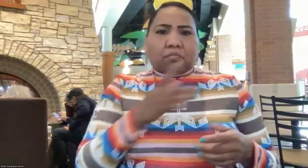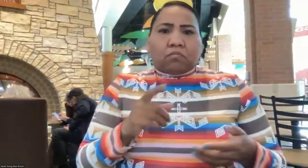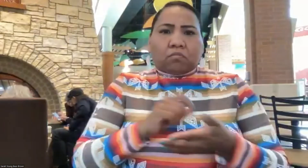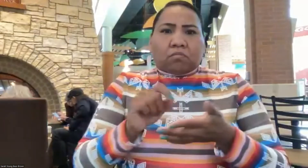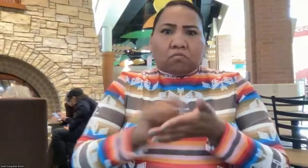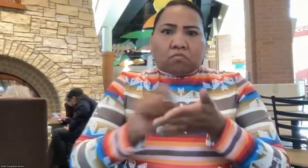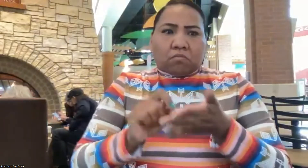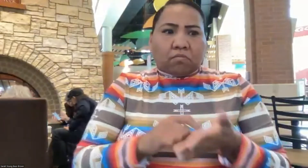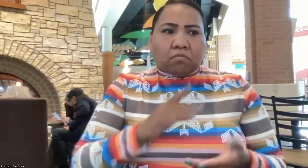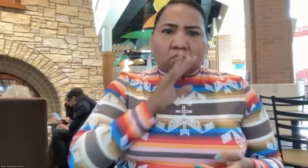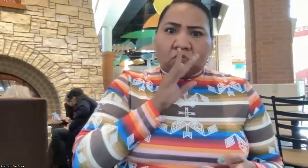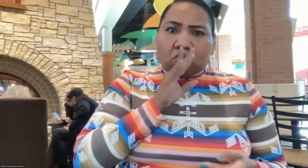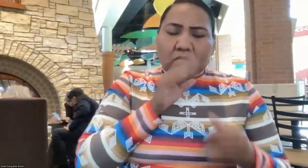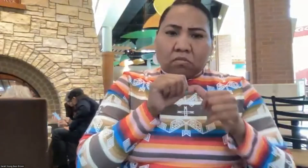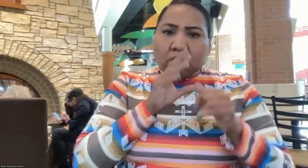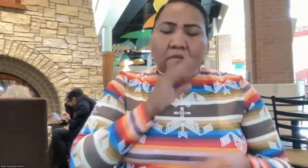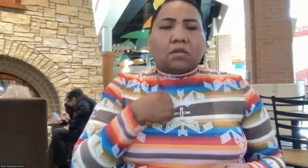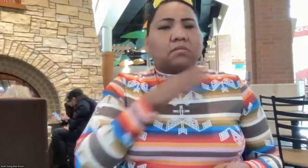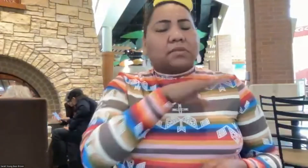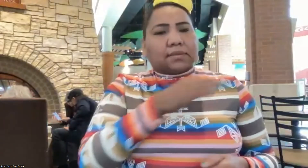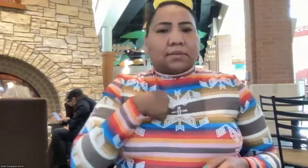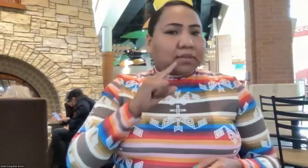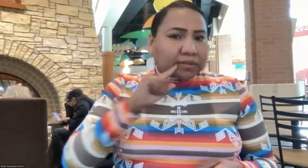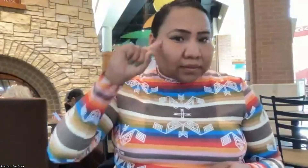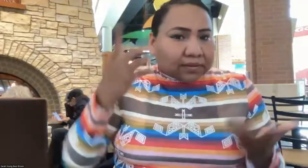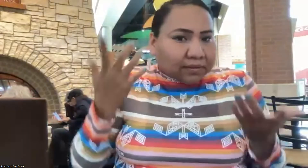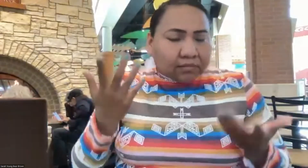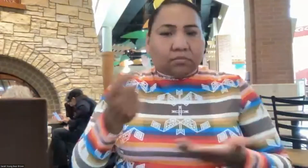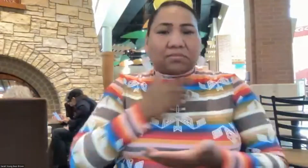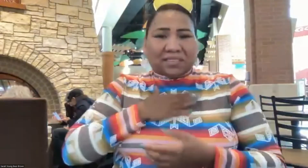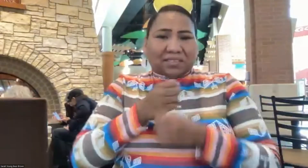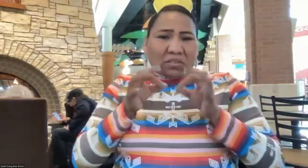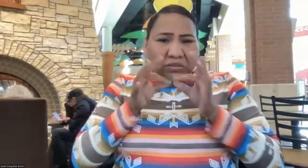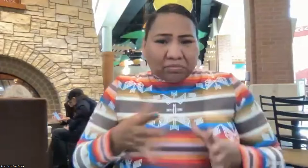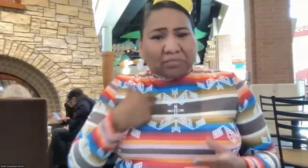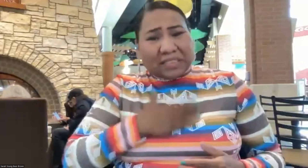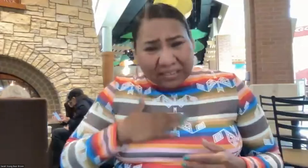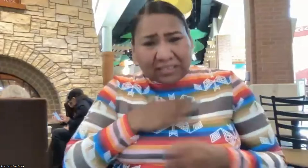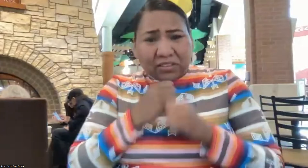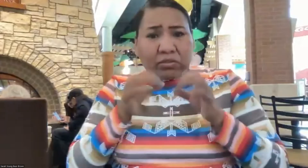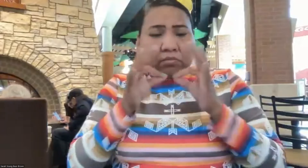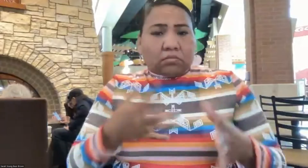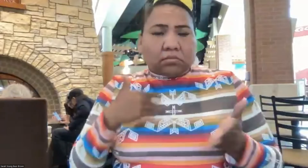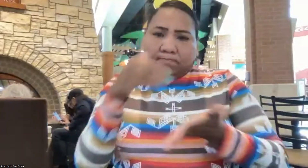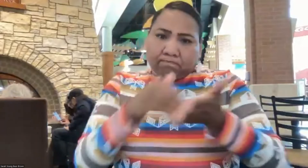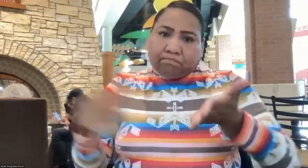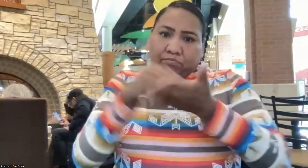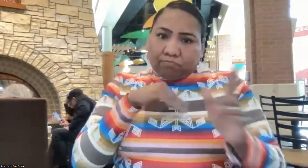forth. The police officer would write and then speak, and I kept telling him that I'm deaf, and I asked